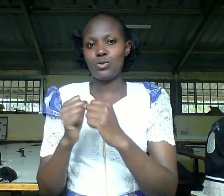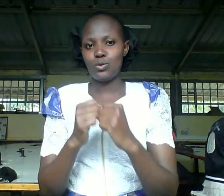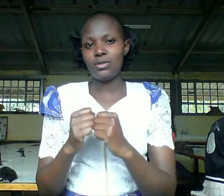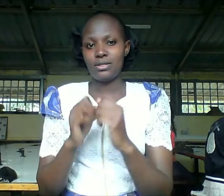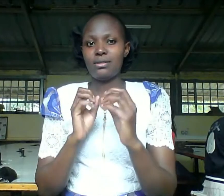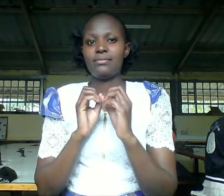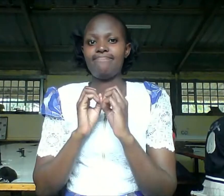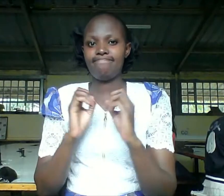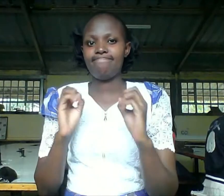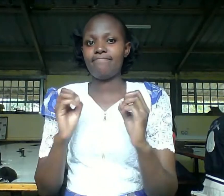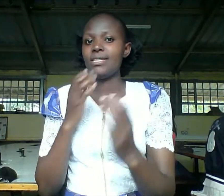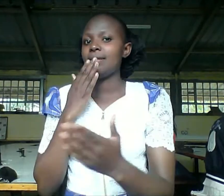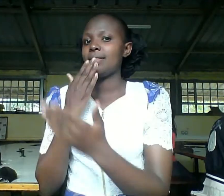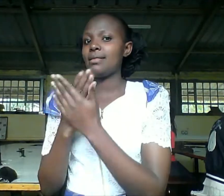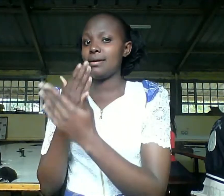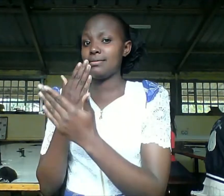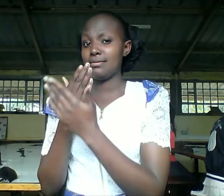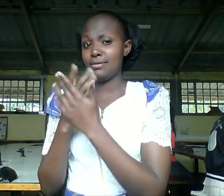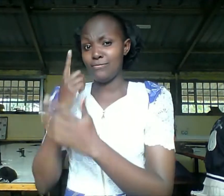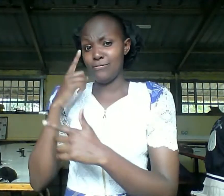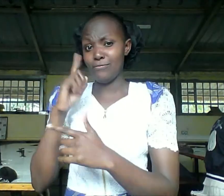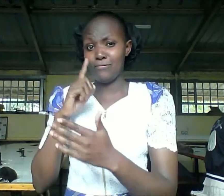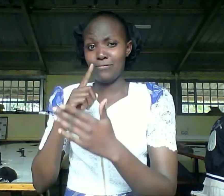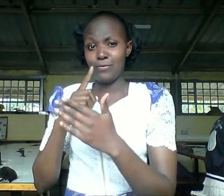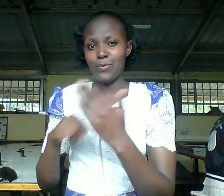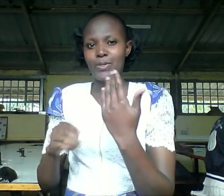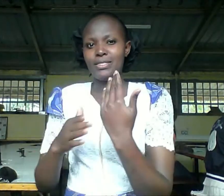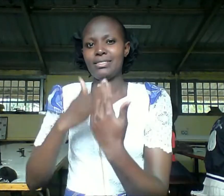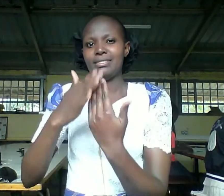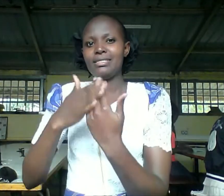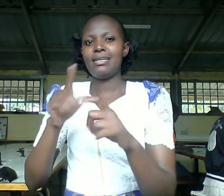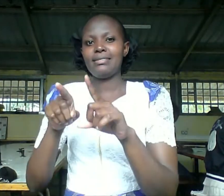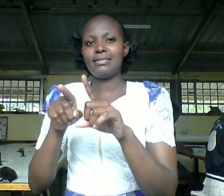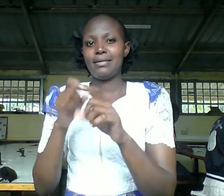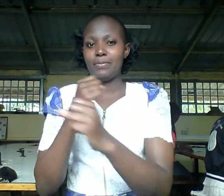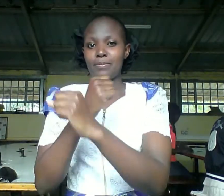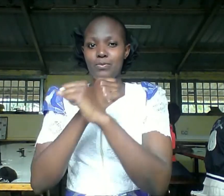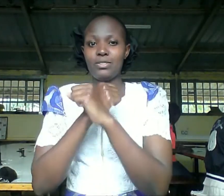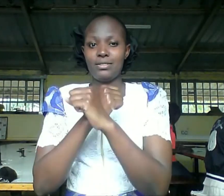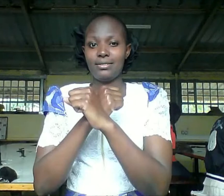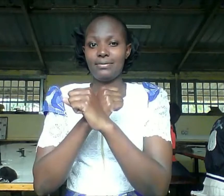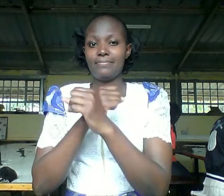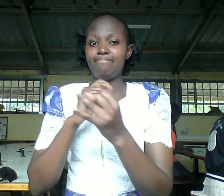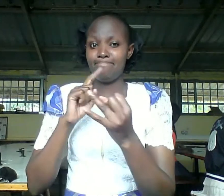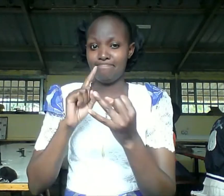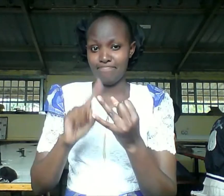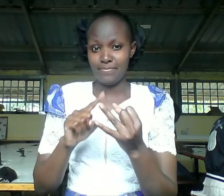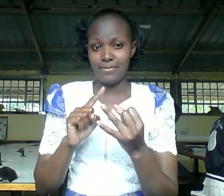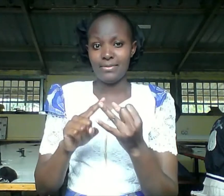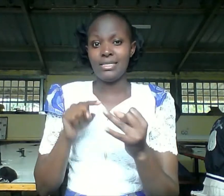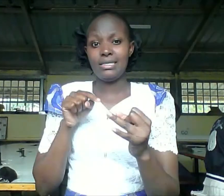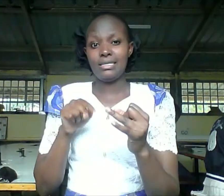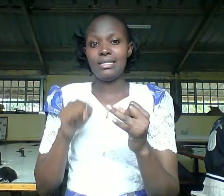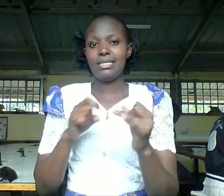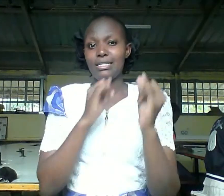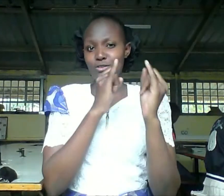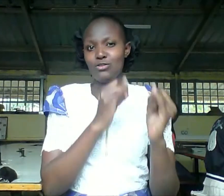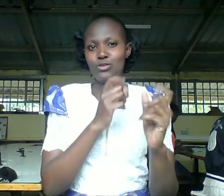I thank him for his care and protection. Secondly, we have come to a new term, and I would ask every student